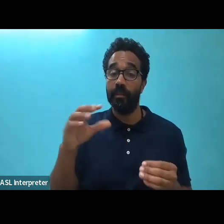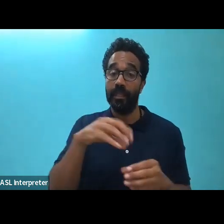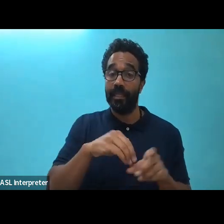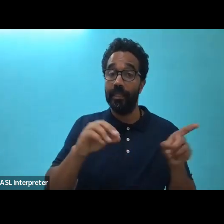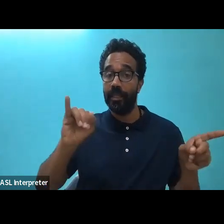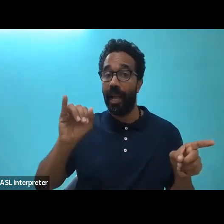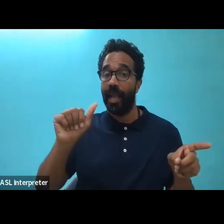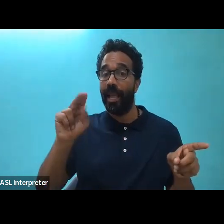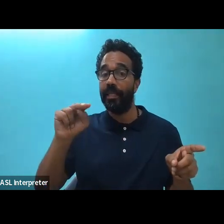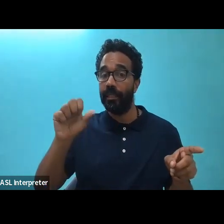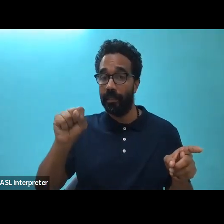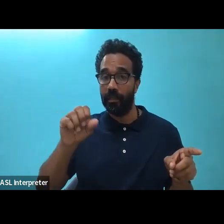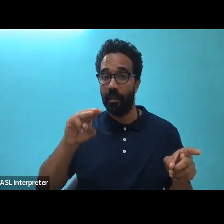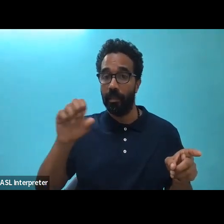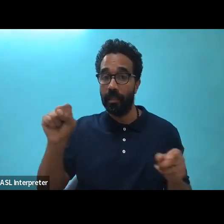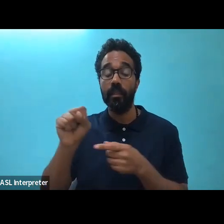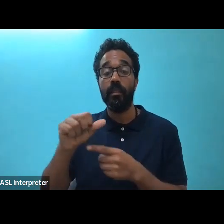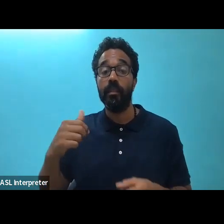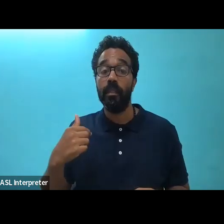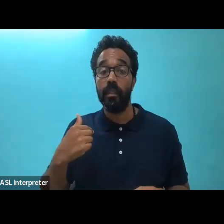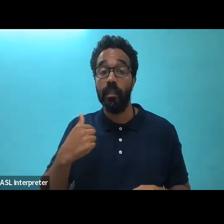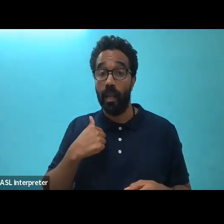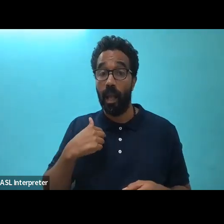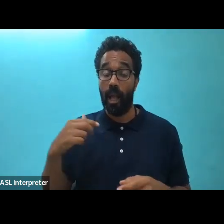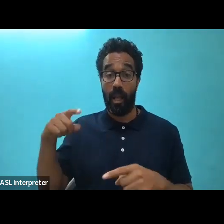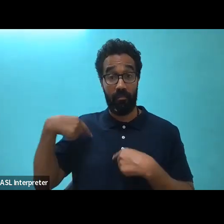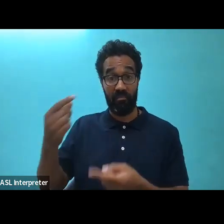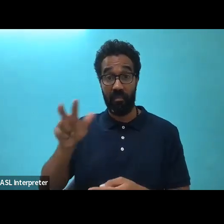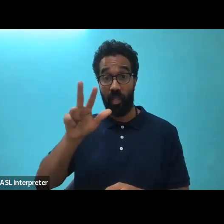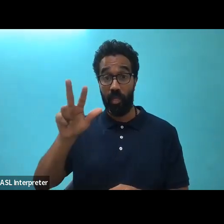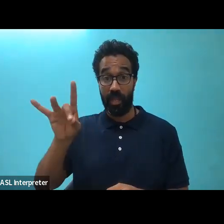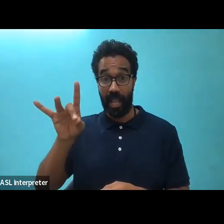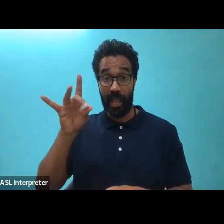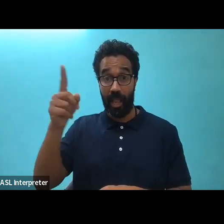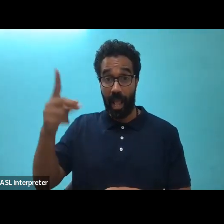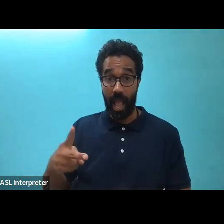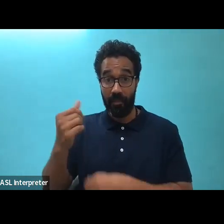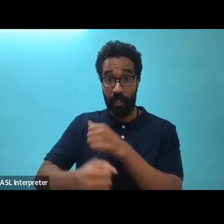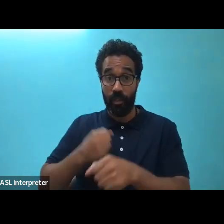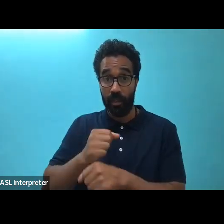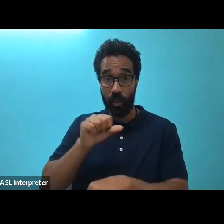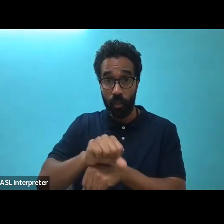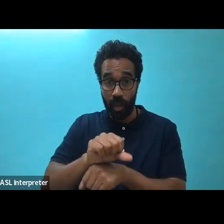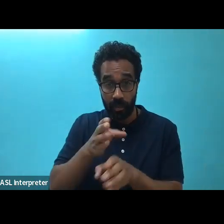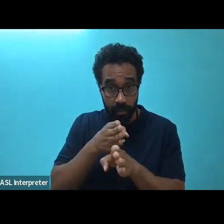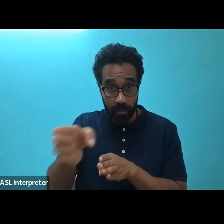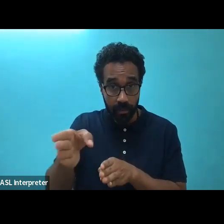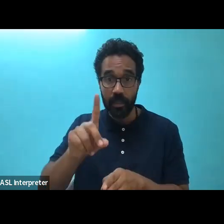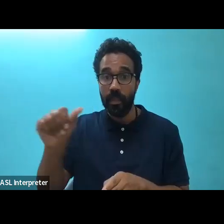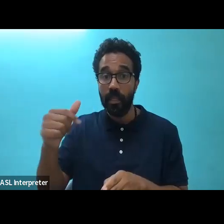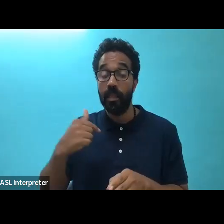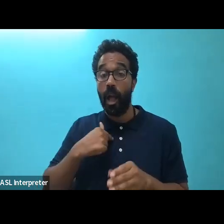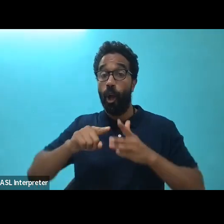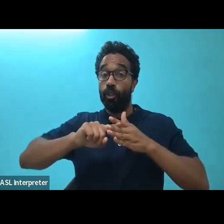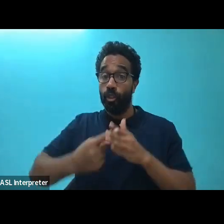been in disability rights now for 38.5 years. And I came into the field as a community organizer.